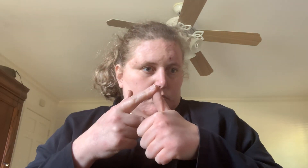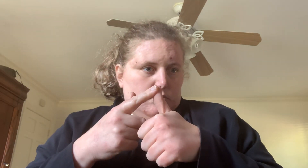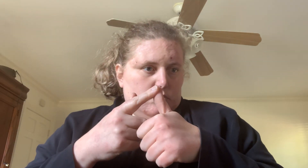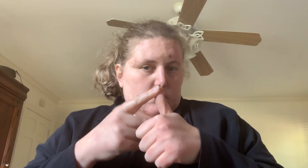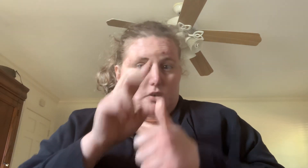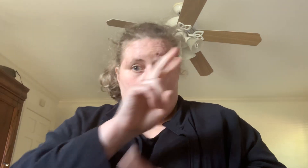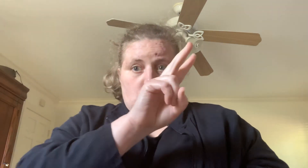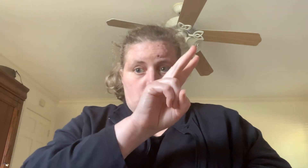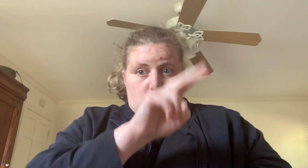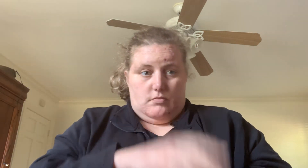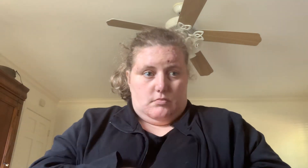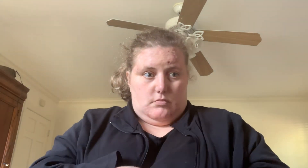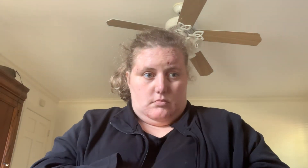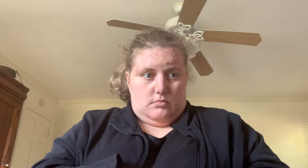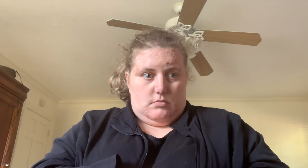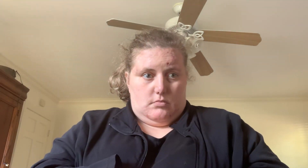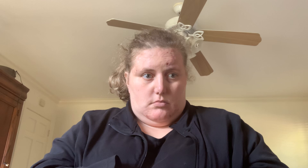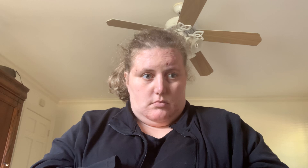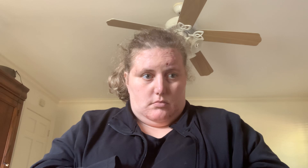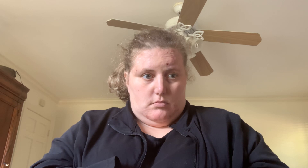moles of HCl.